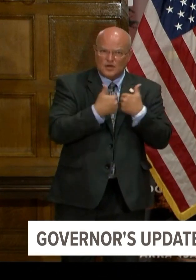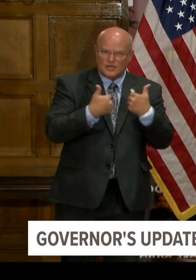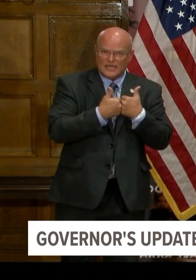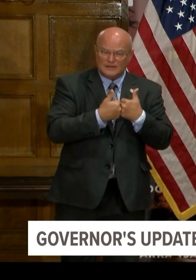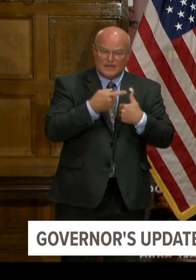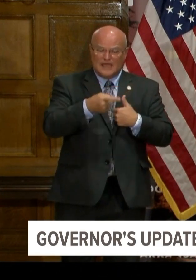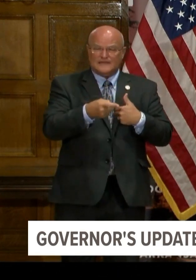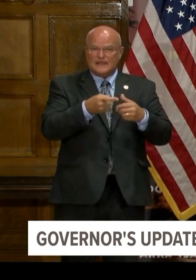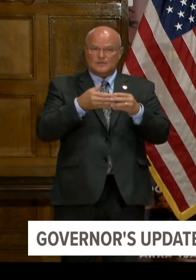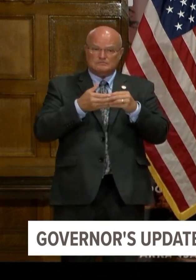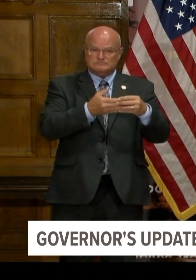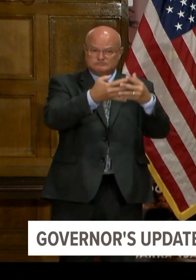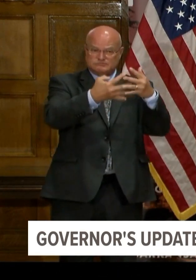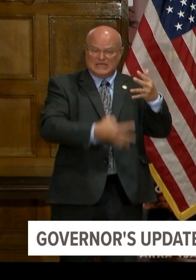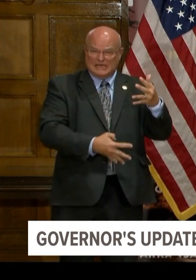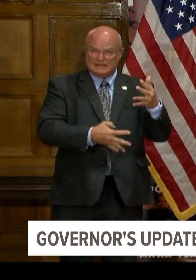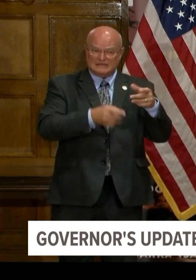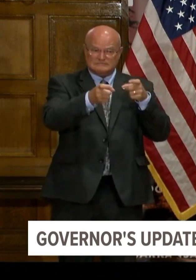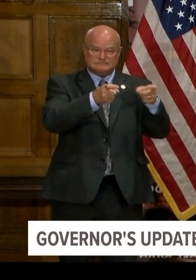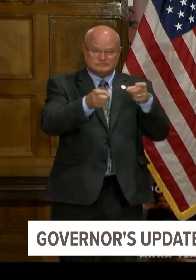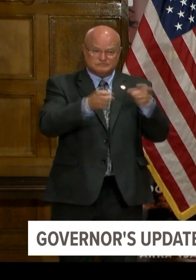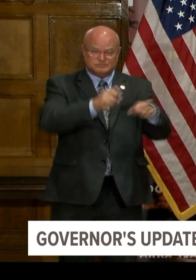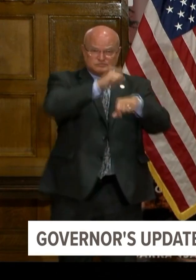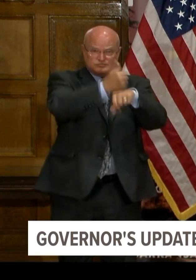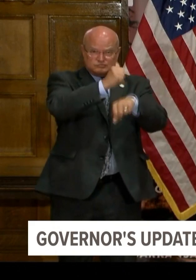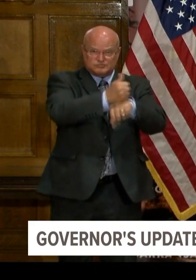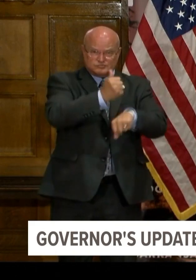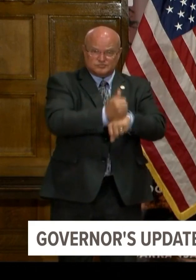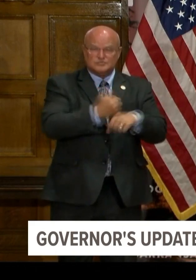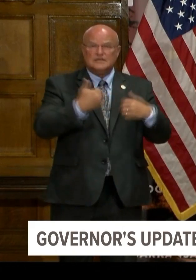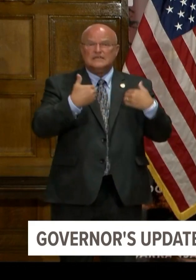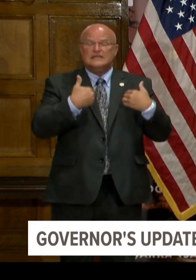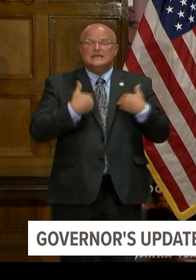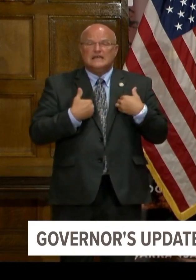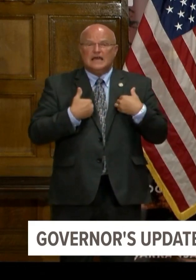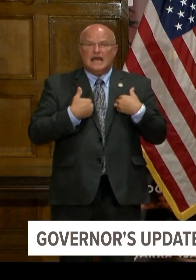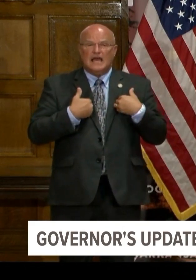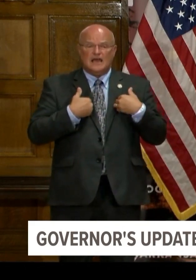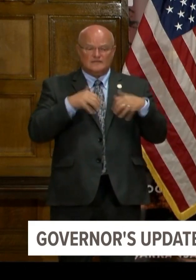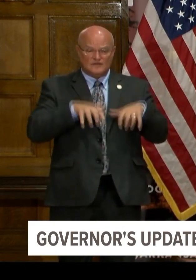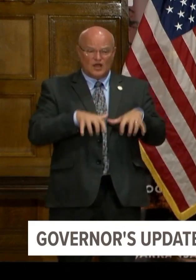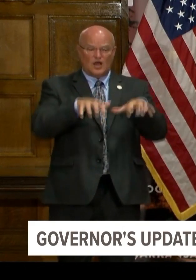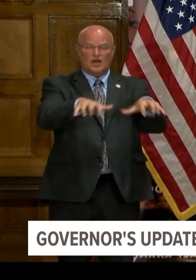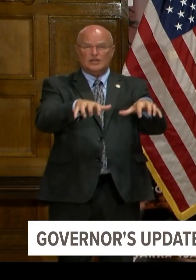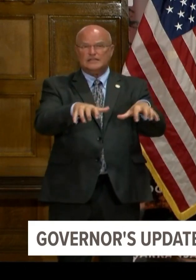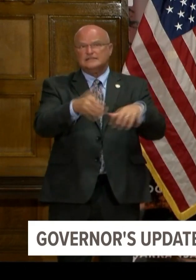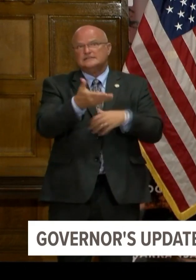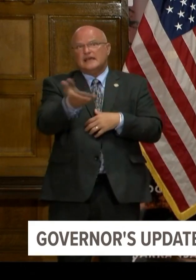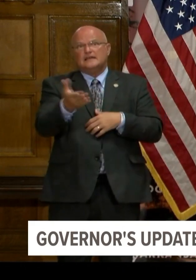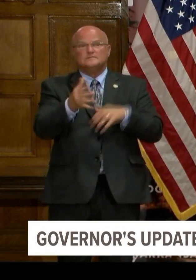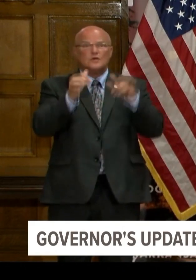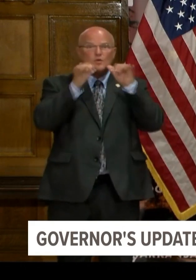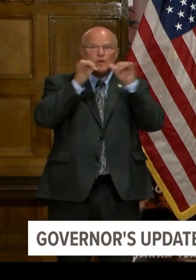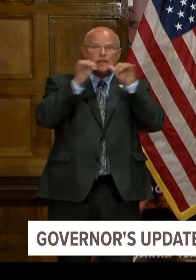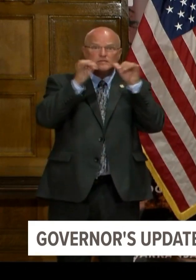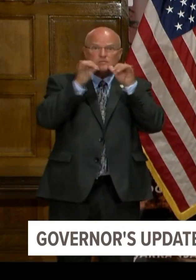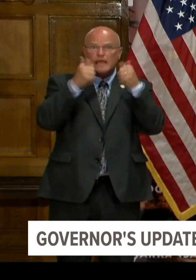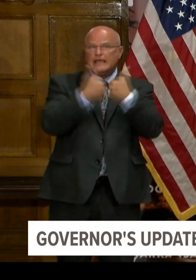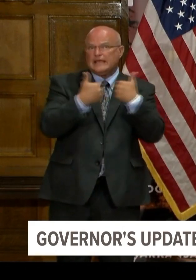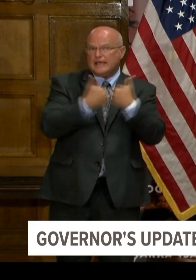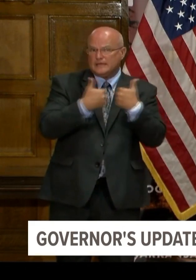be in place and directives be in place to have audience at Razorback